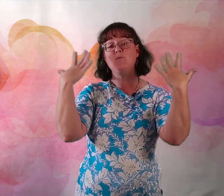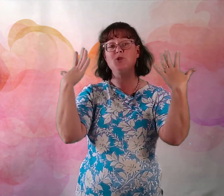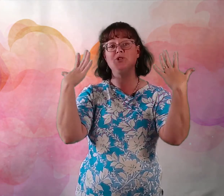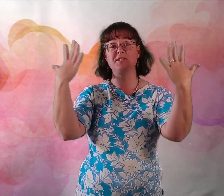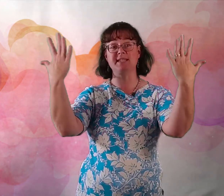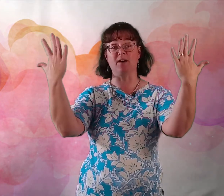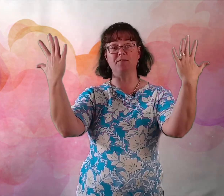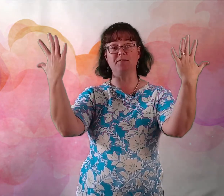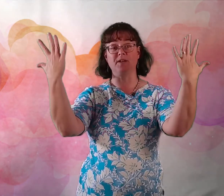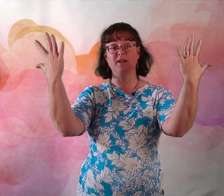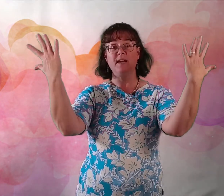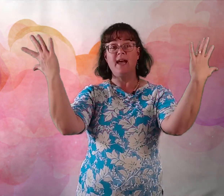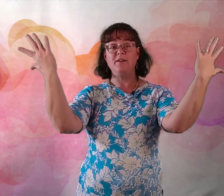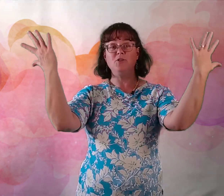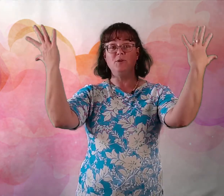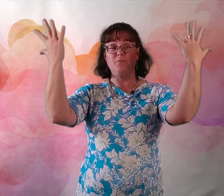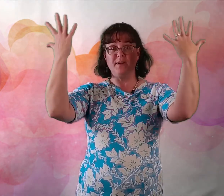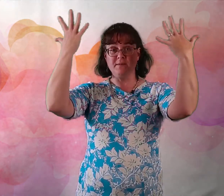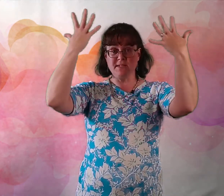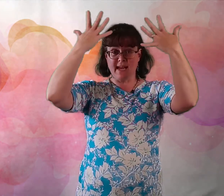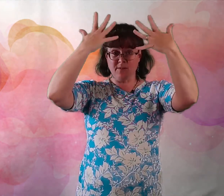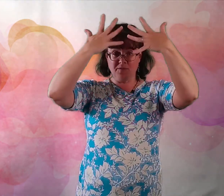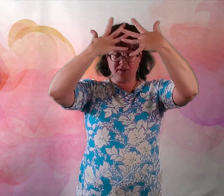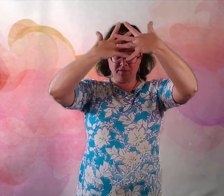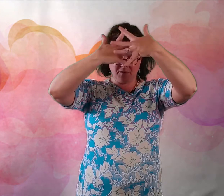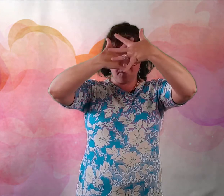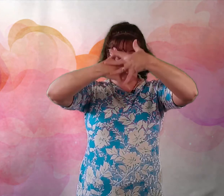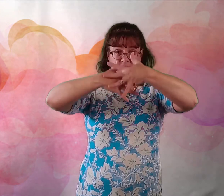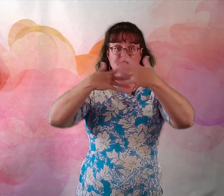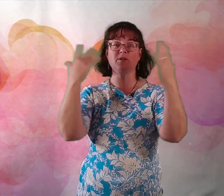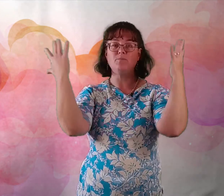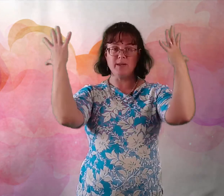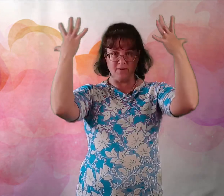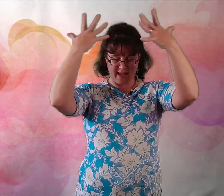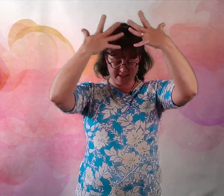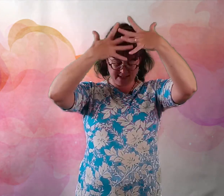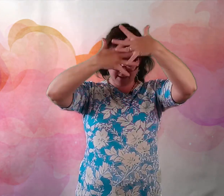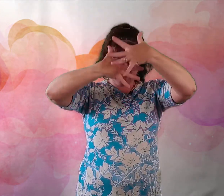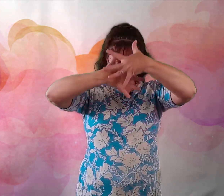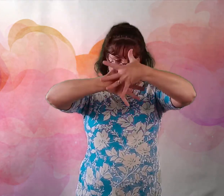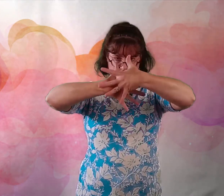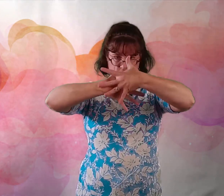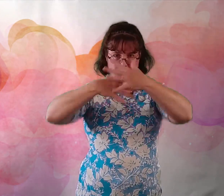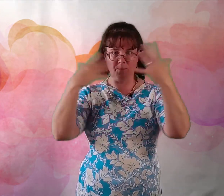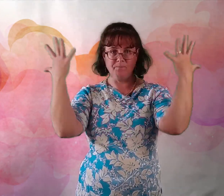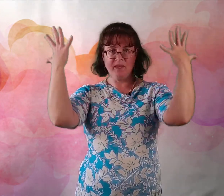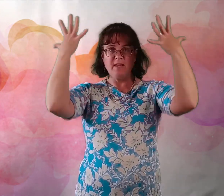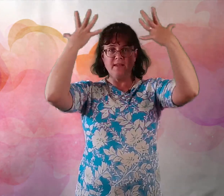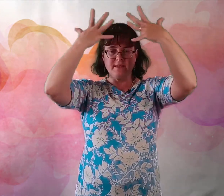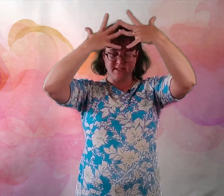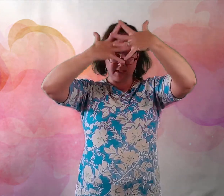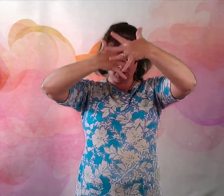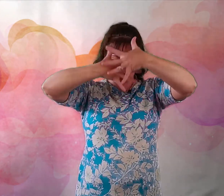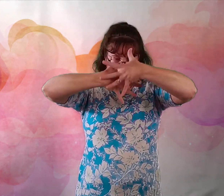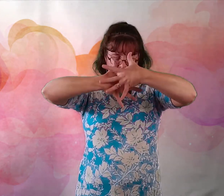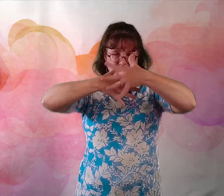towards yourself. And you're going to bring them down in front of your face. You can bring your head down a little bit too. This is darkness